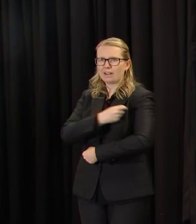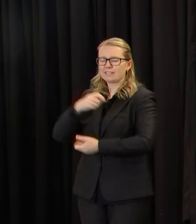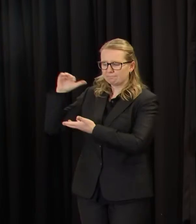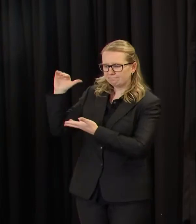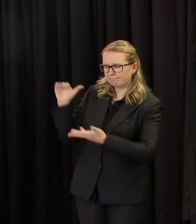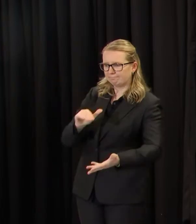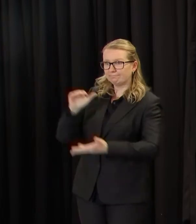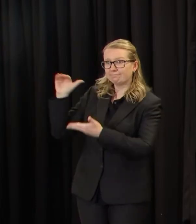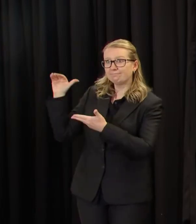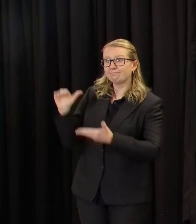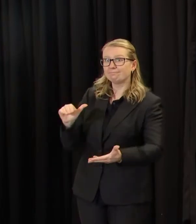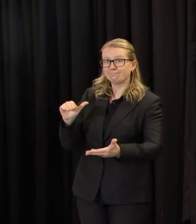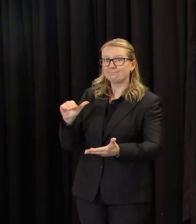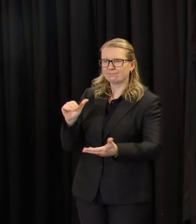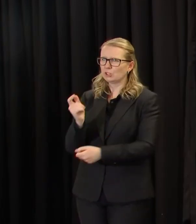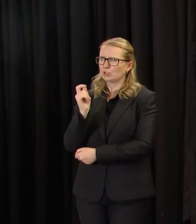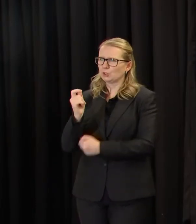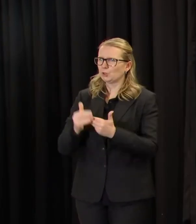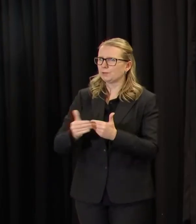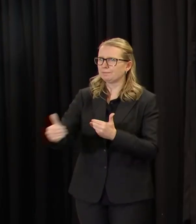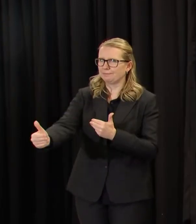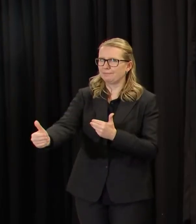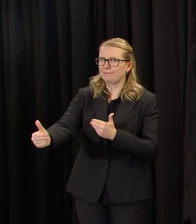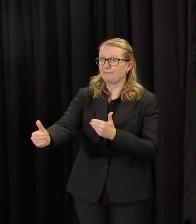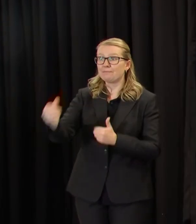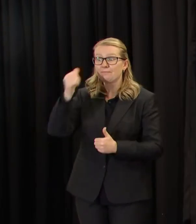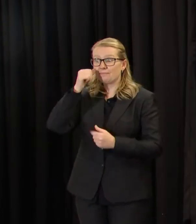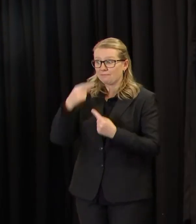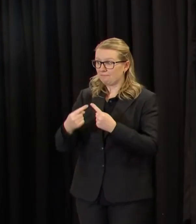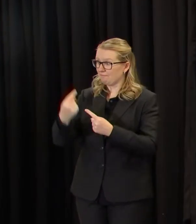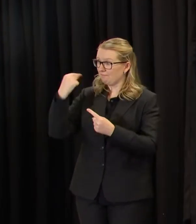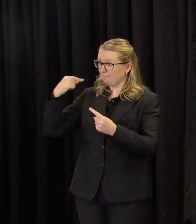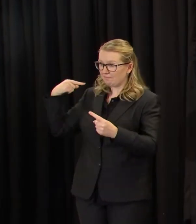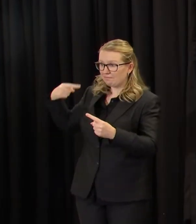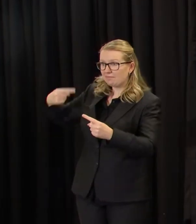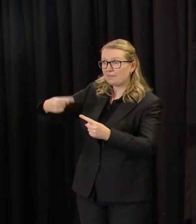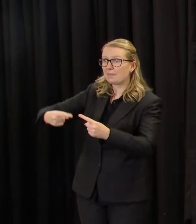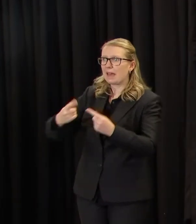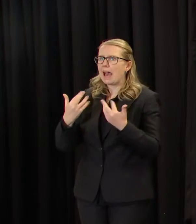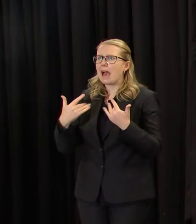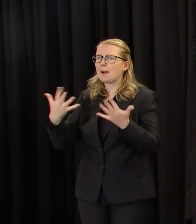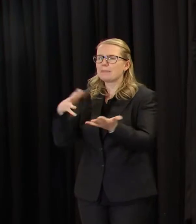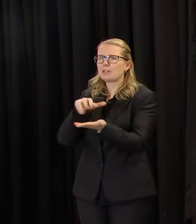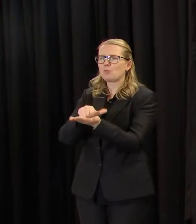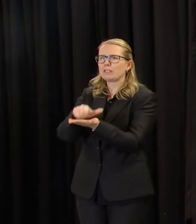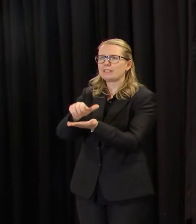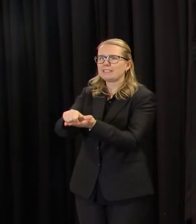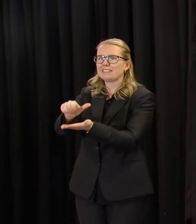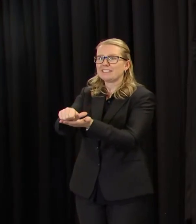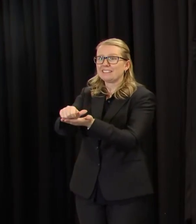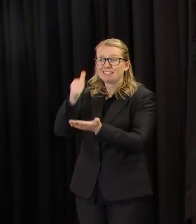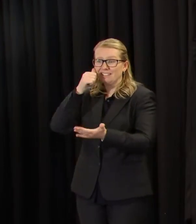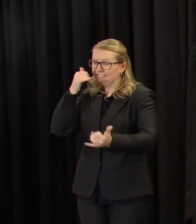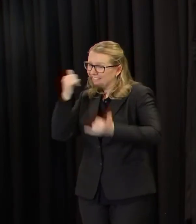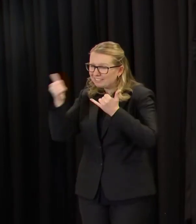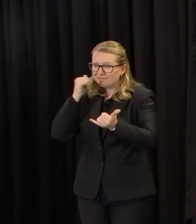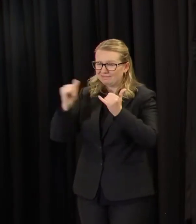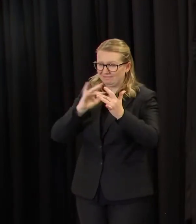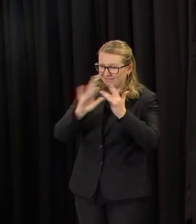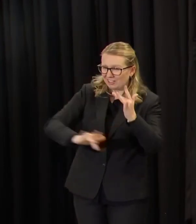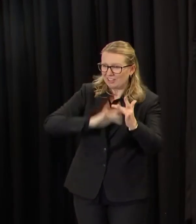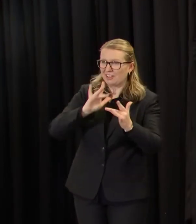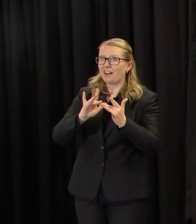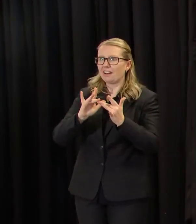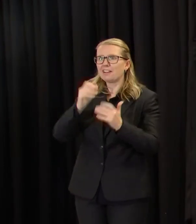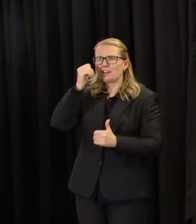if you look at the performance this week, the amount of bookings that were made, you know, the website was overwhelmed, the phone lines were overwhelmed, despite the fact we put on hundreds